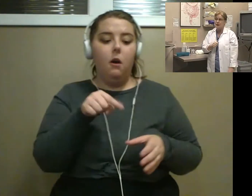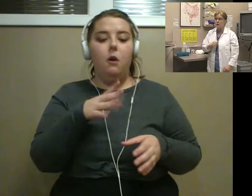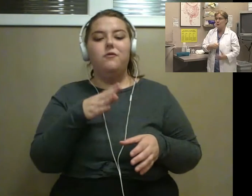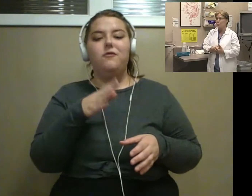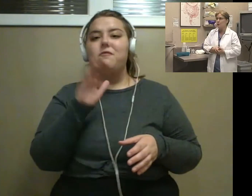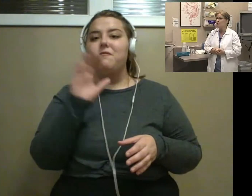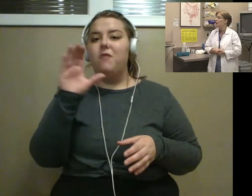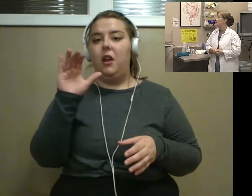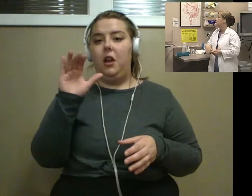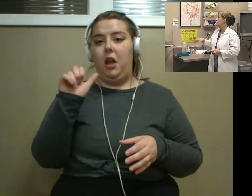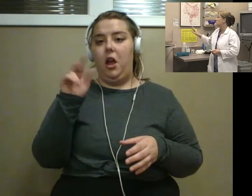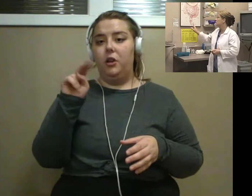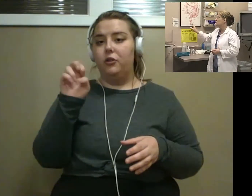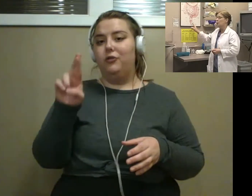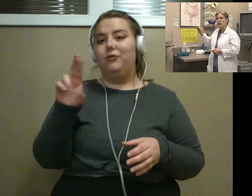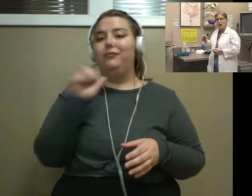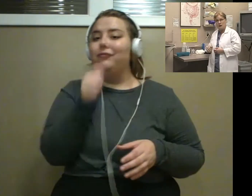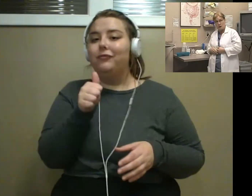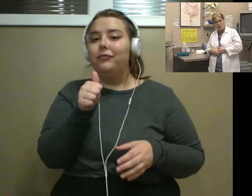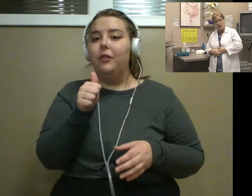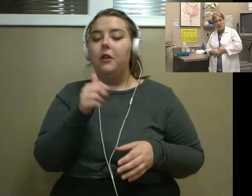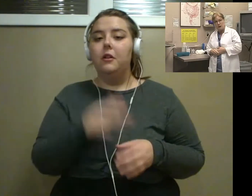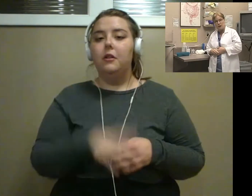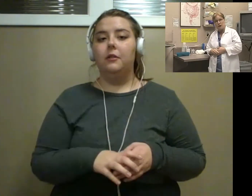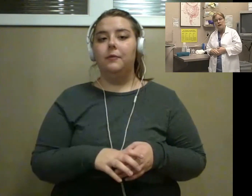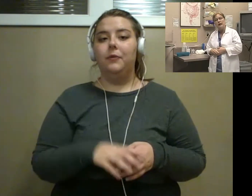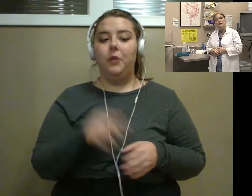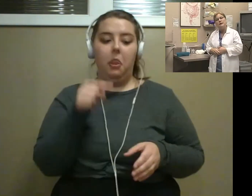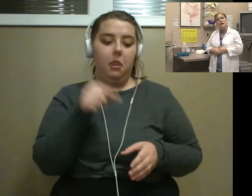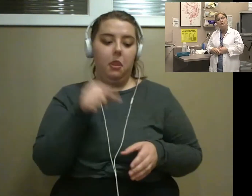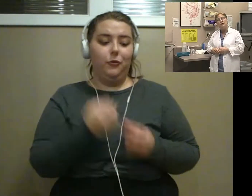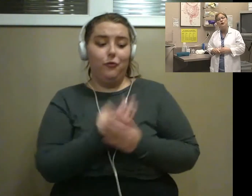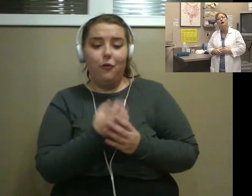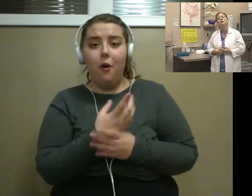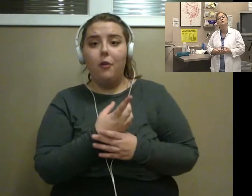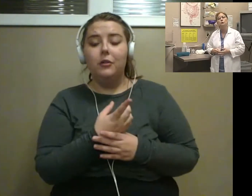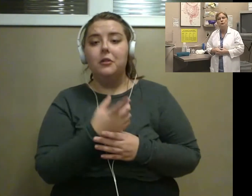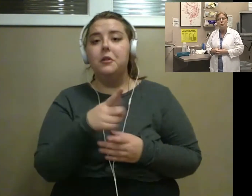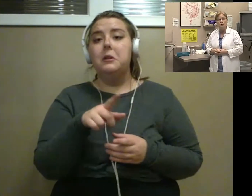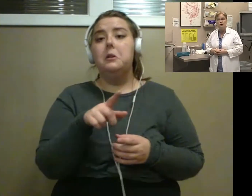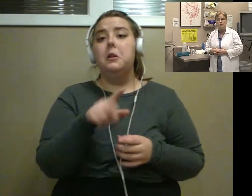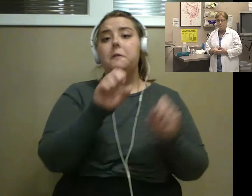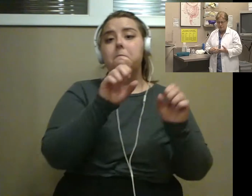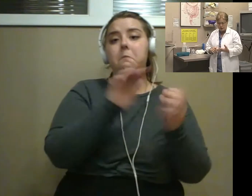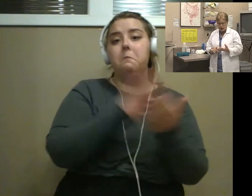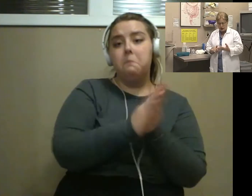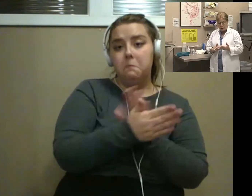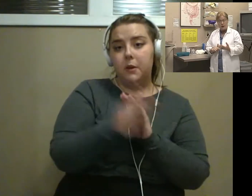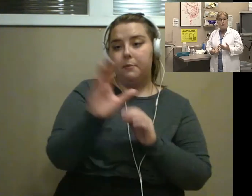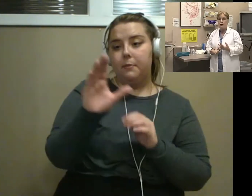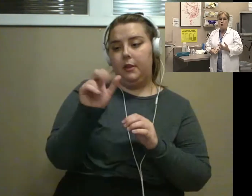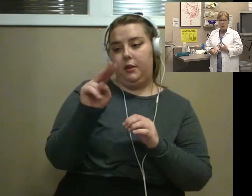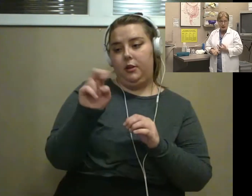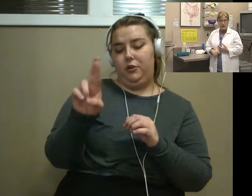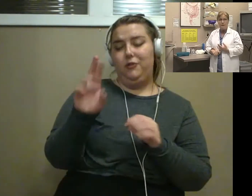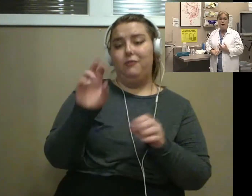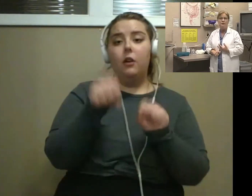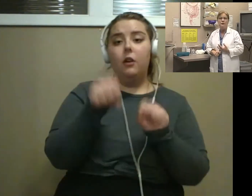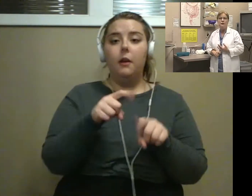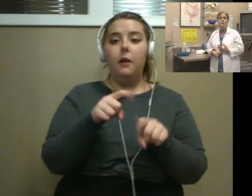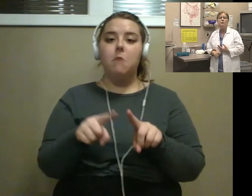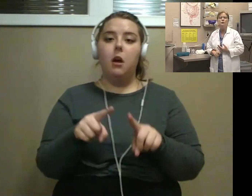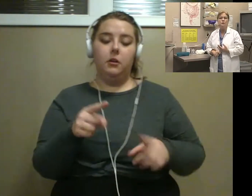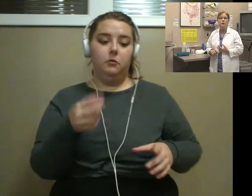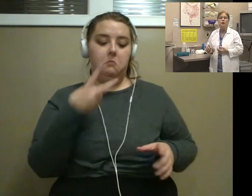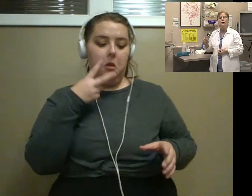not a cancerous growth. They can be a precancerous condition. At that time, the doctor will remove them. There is no pain